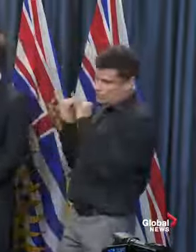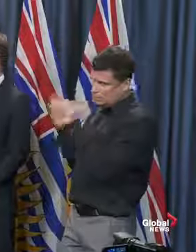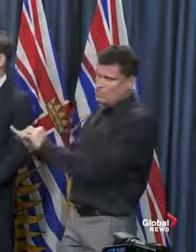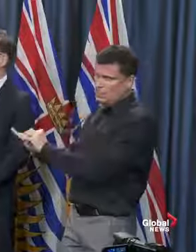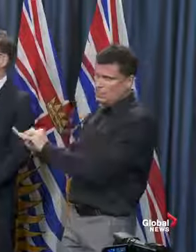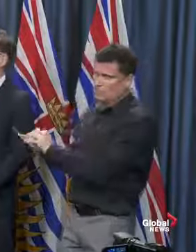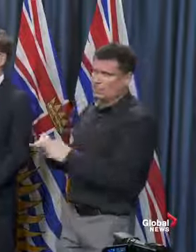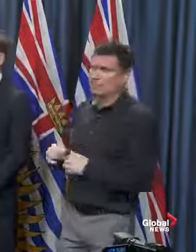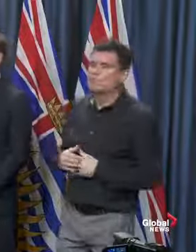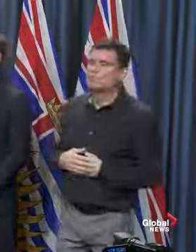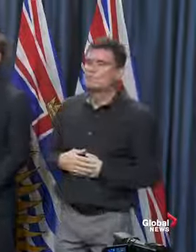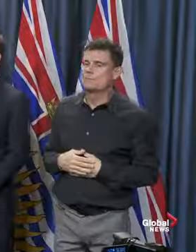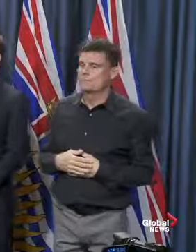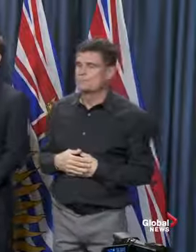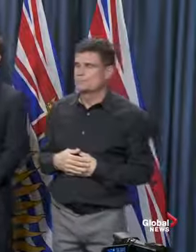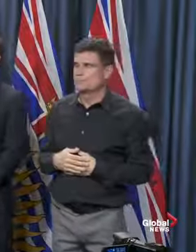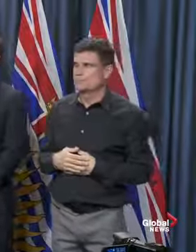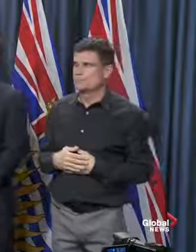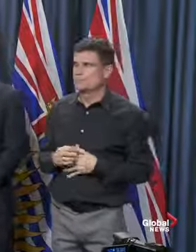Thanks, Gerard.